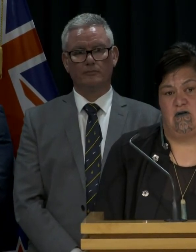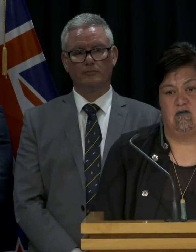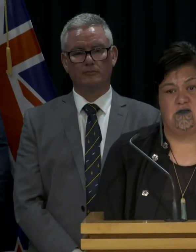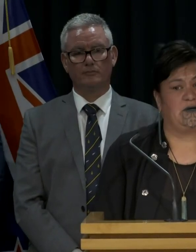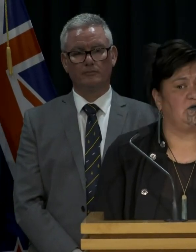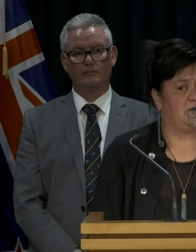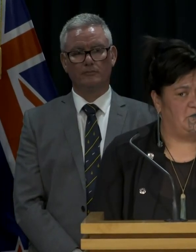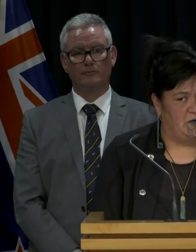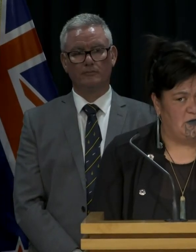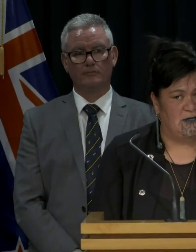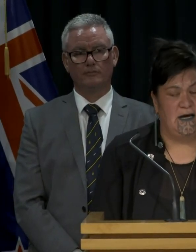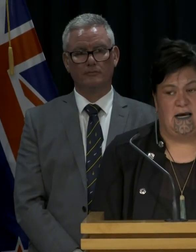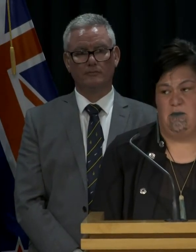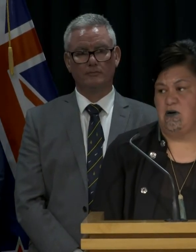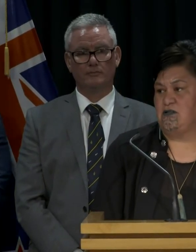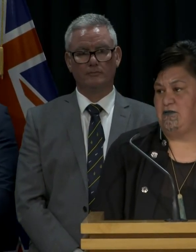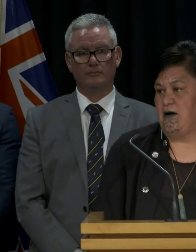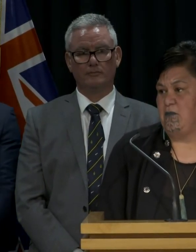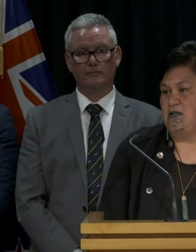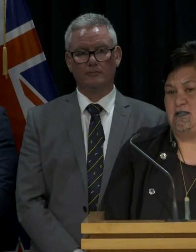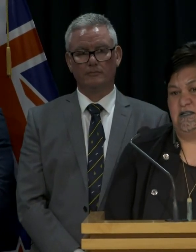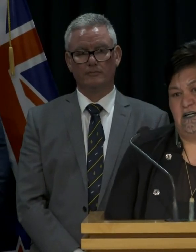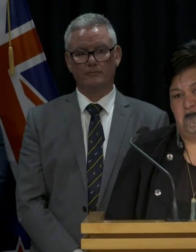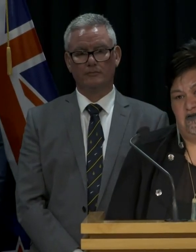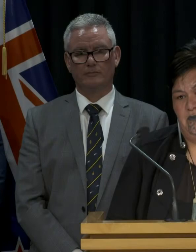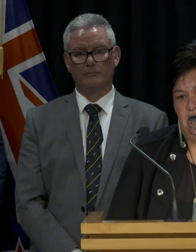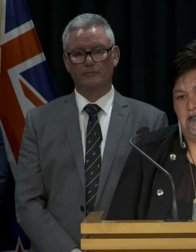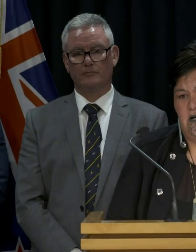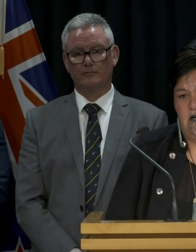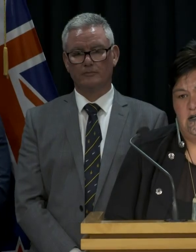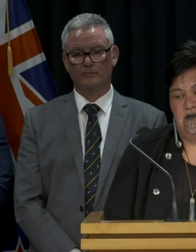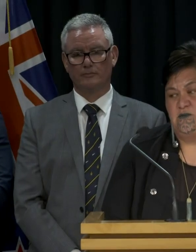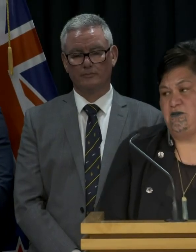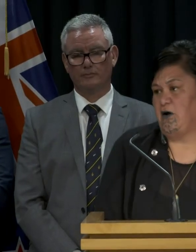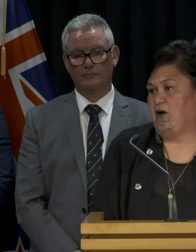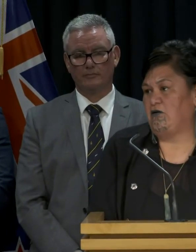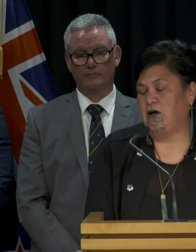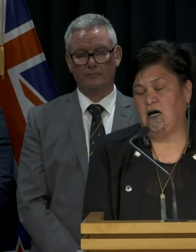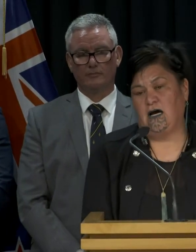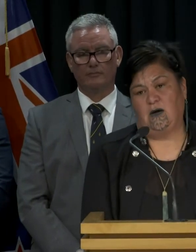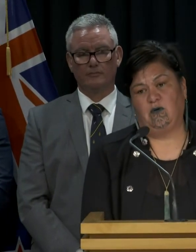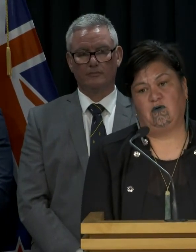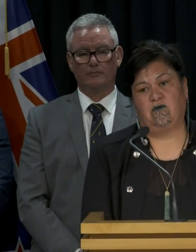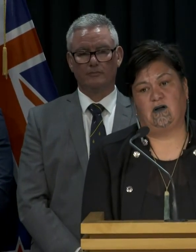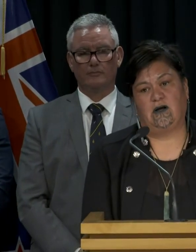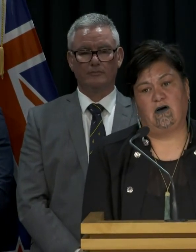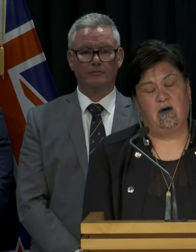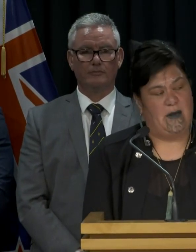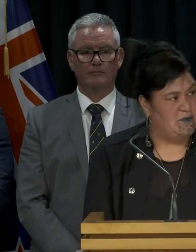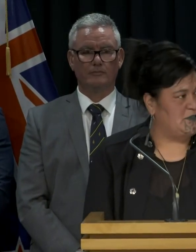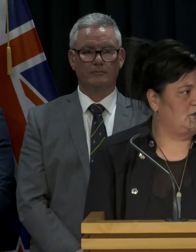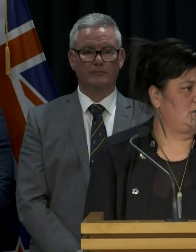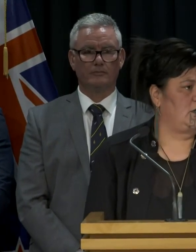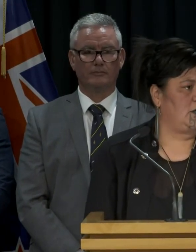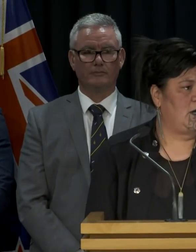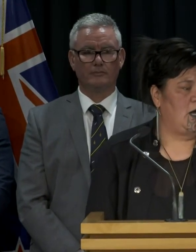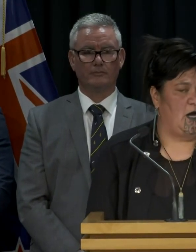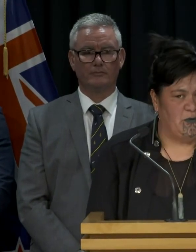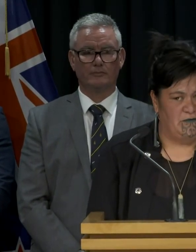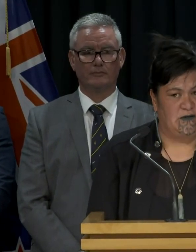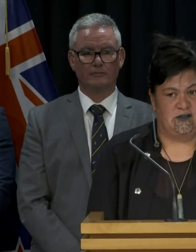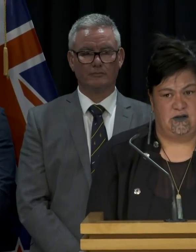in new roles because of merit and because of our ability to contribute. In terms of my own portfolio, I'm